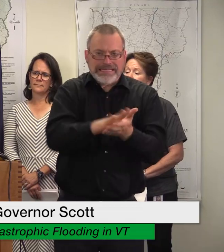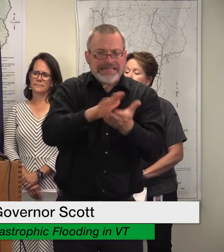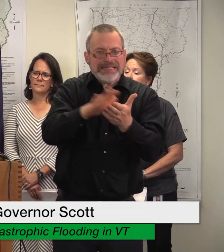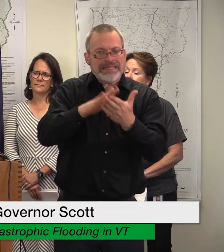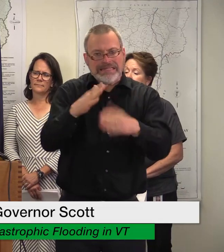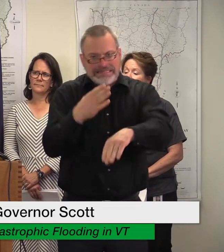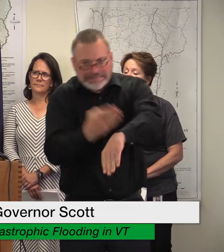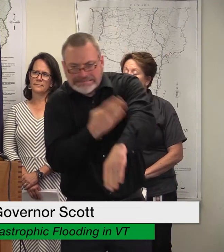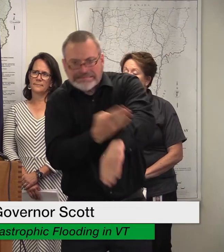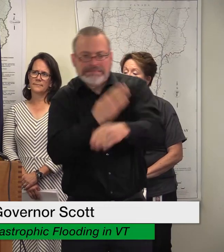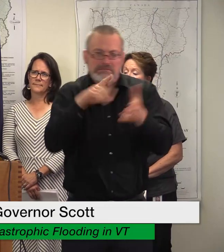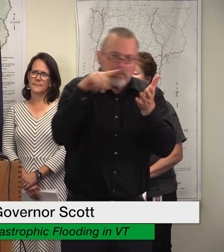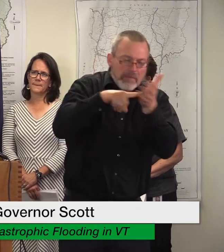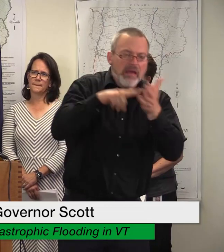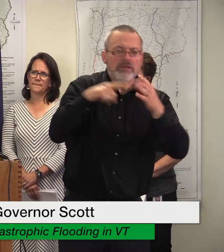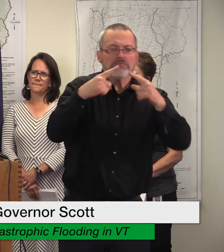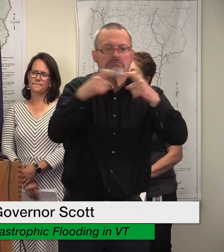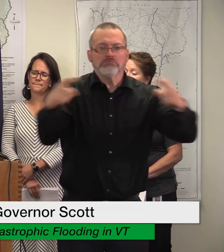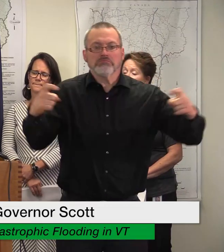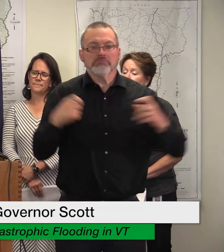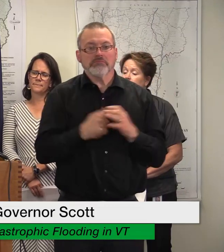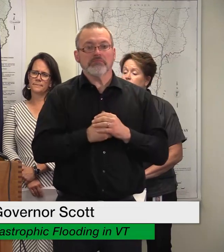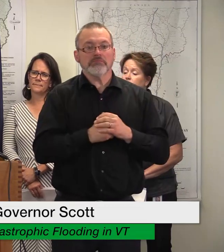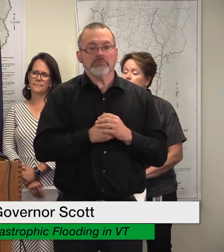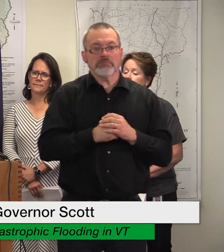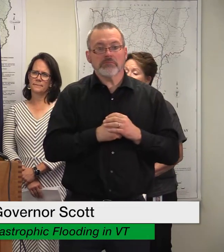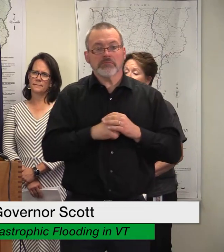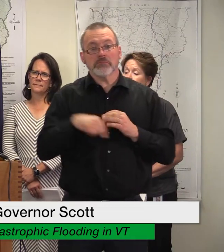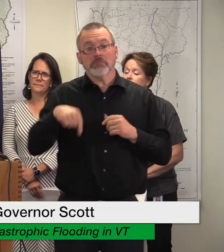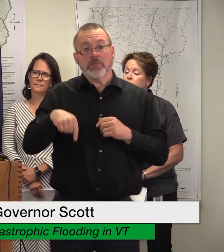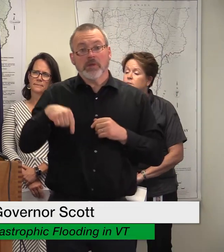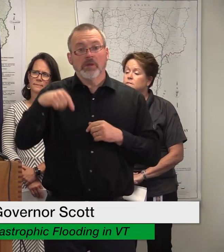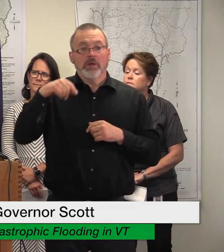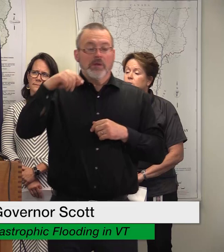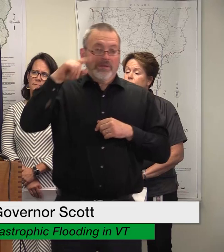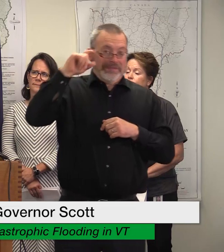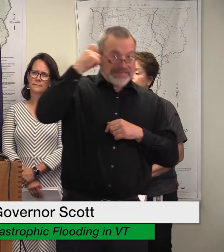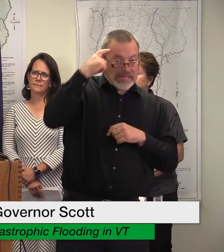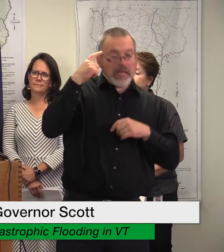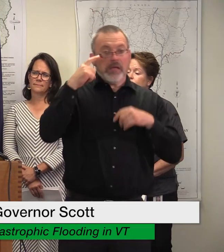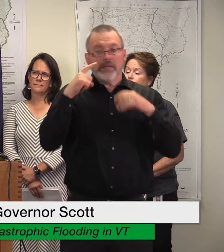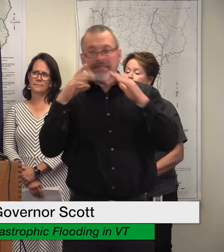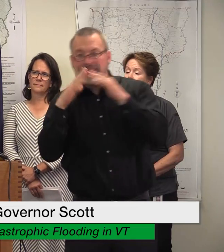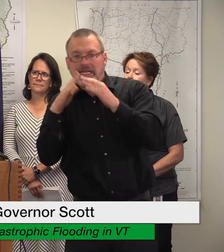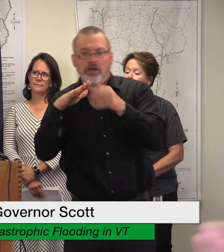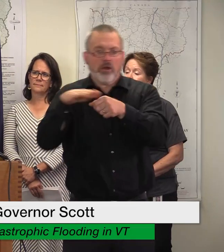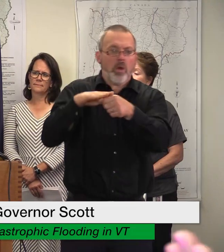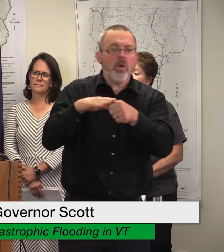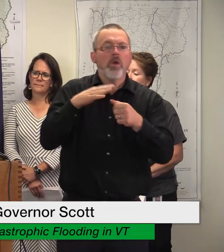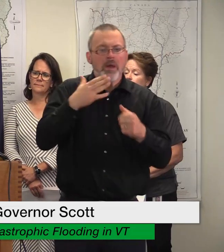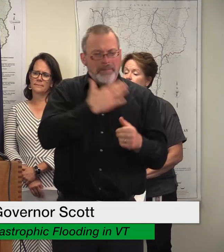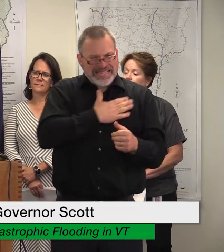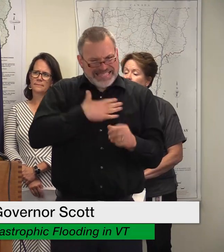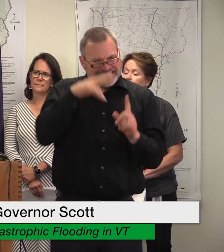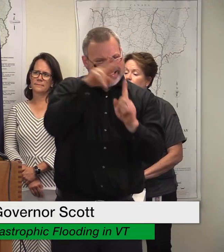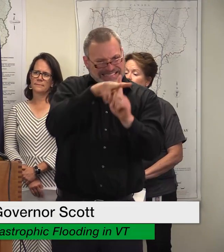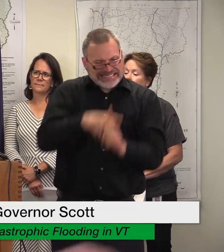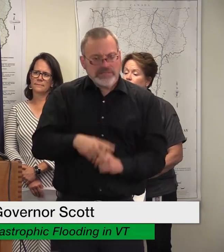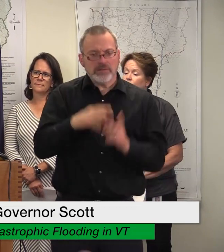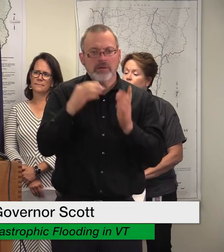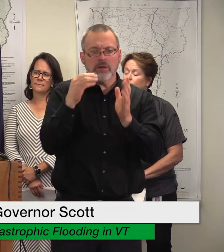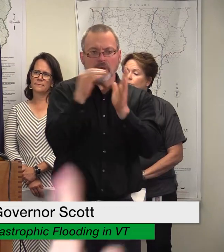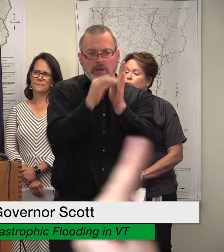as we assist towns, cities, and private nonprofits with their applications for public assistance. For individual